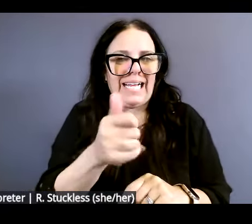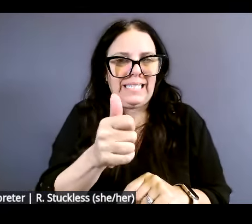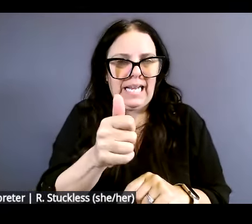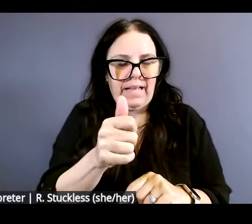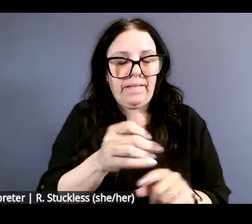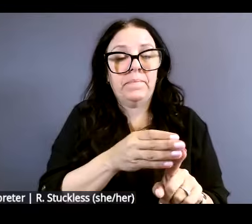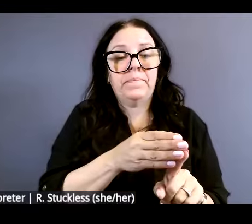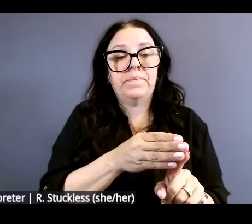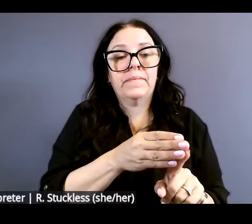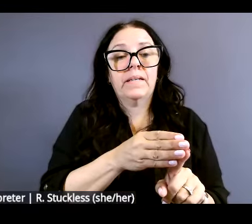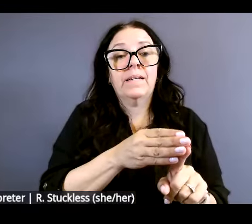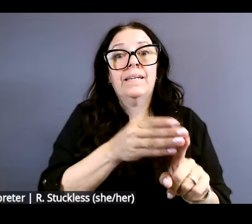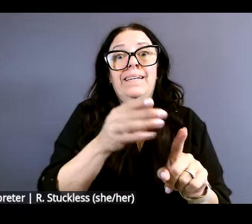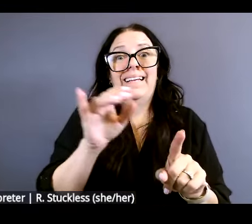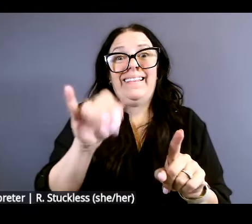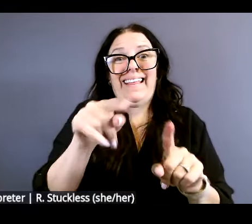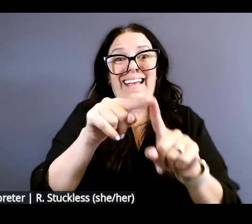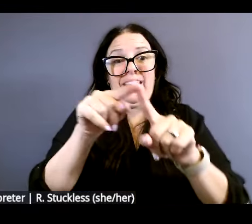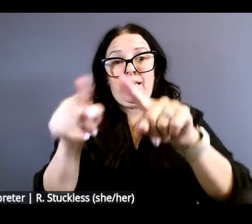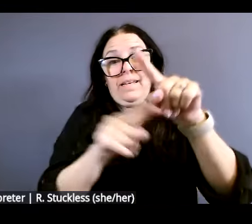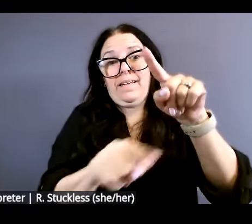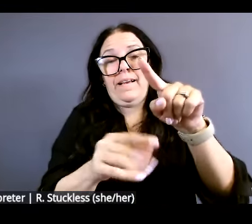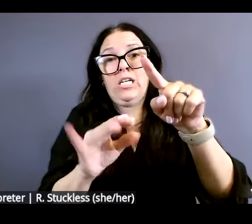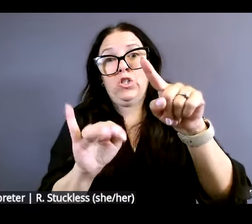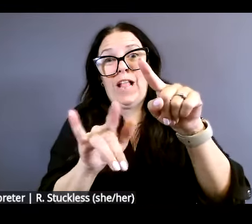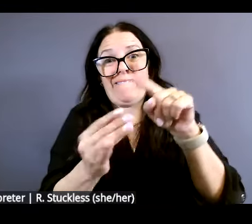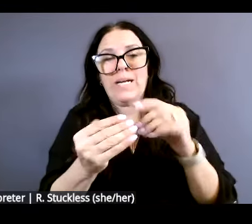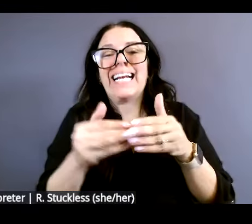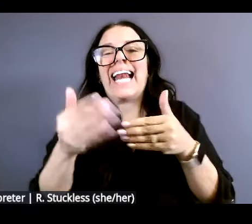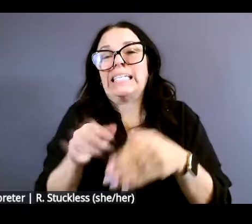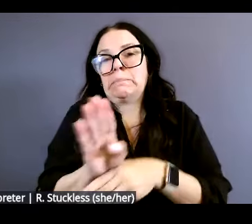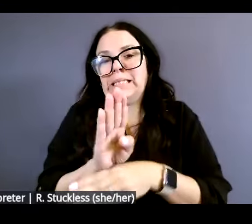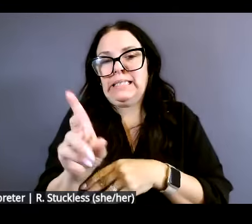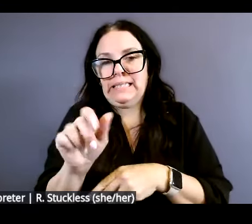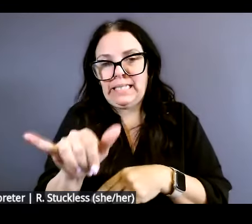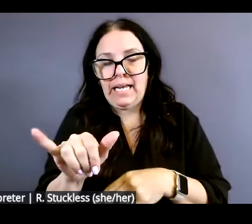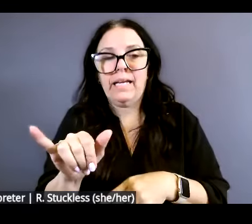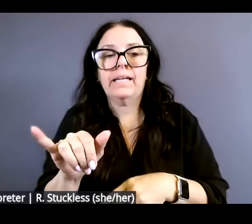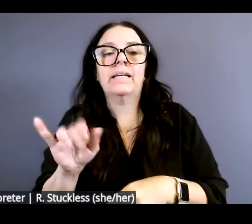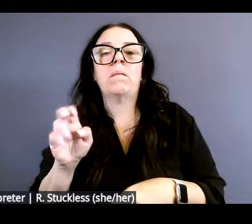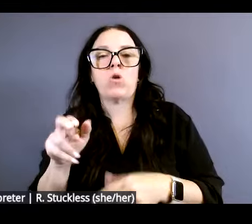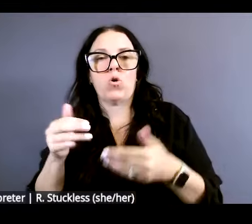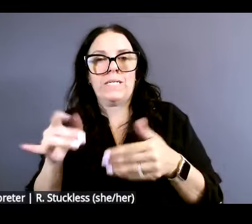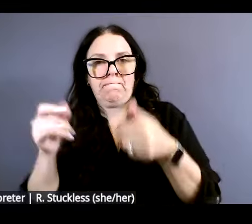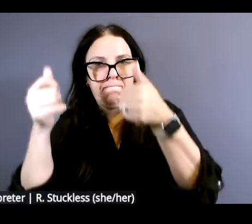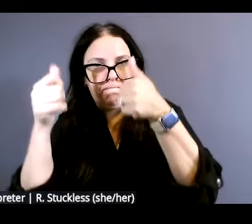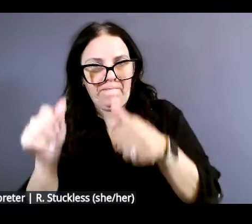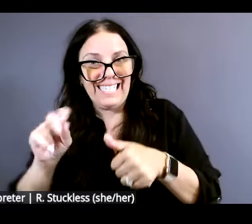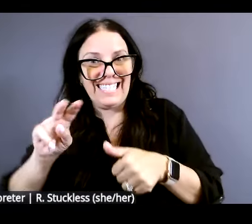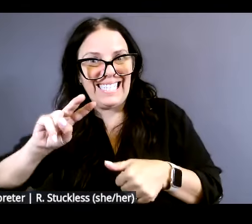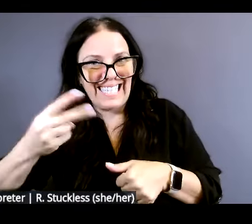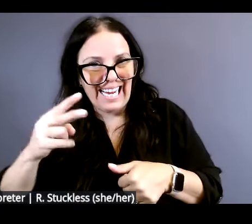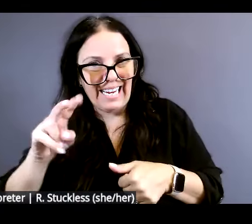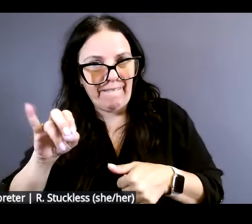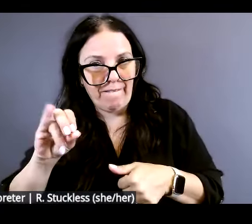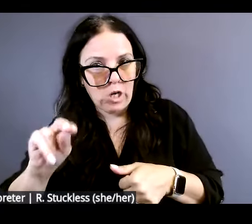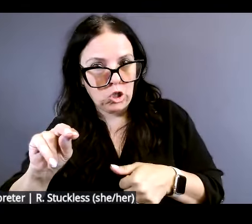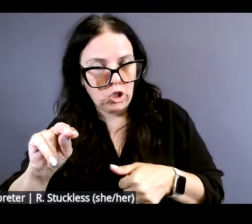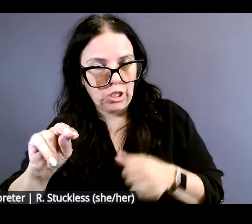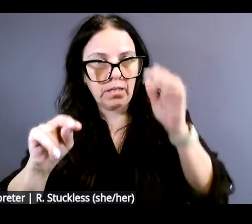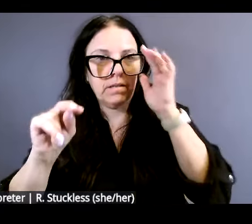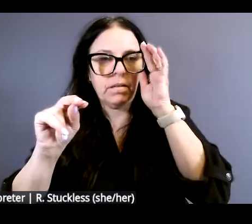day, Bureau posted the July 2nd version of the petition. And the reason we did that is because, again,